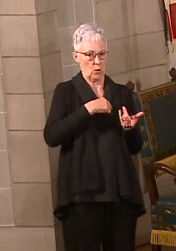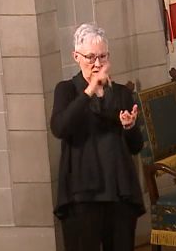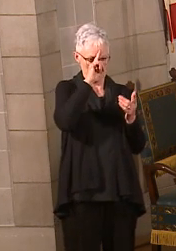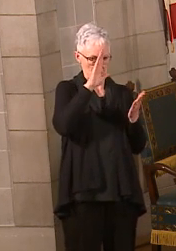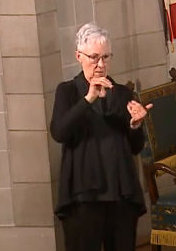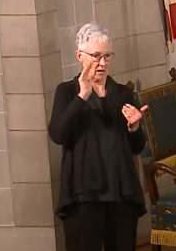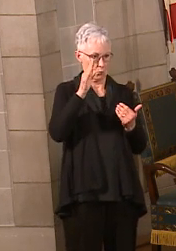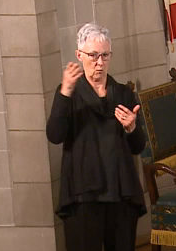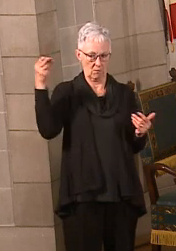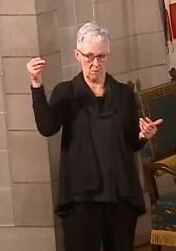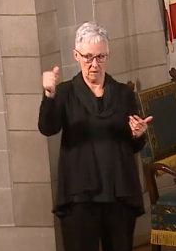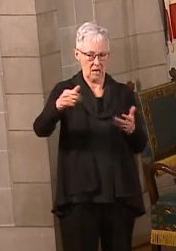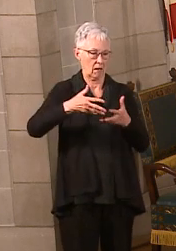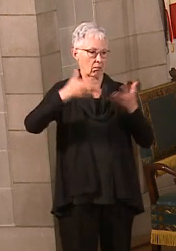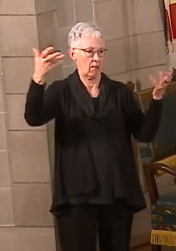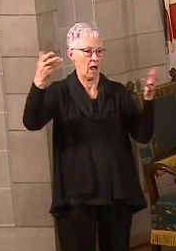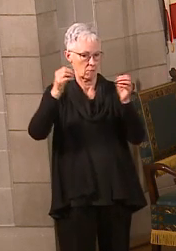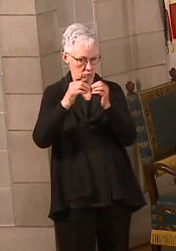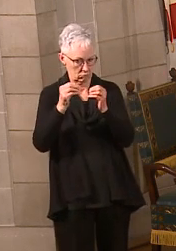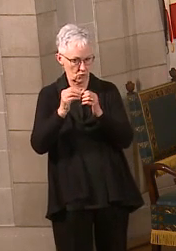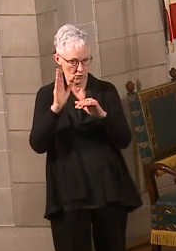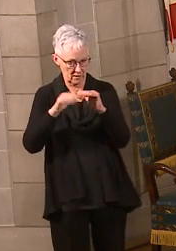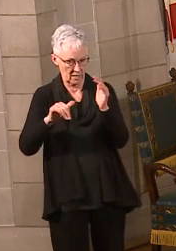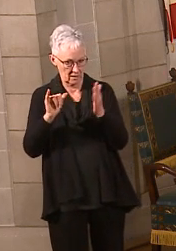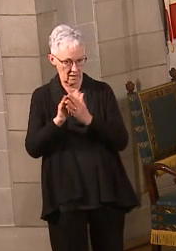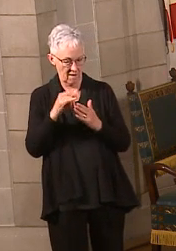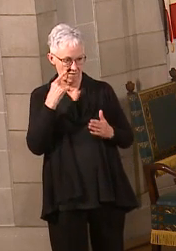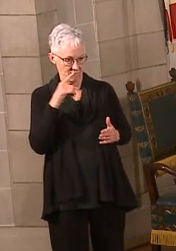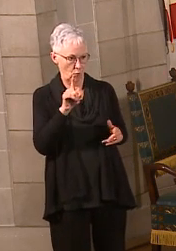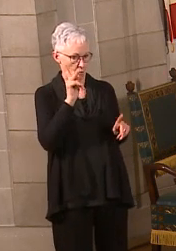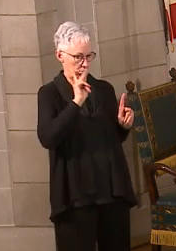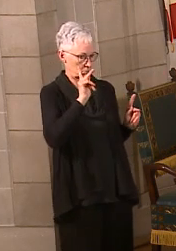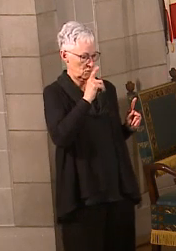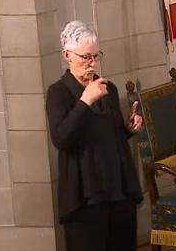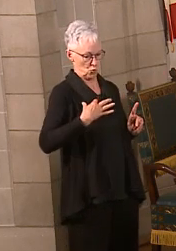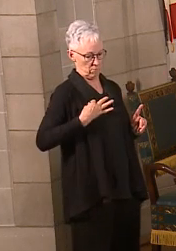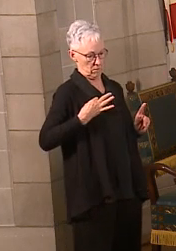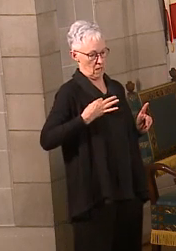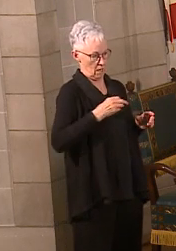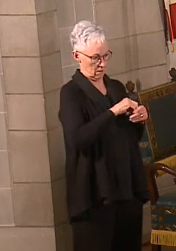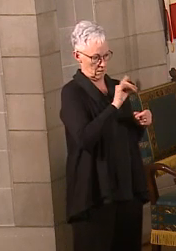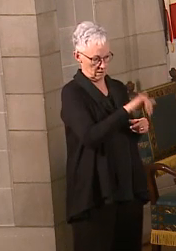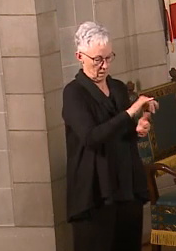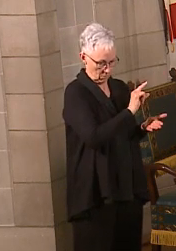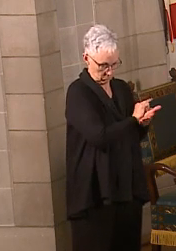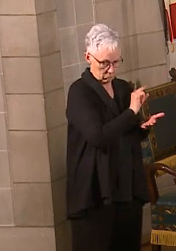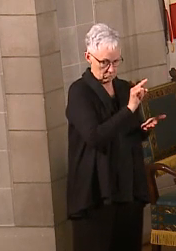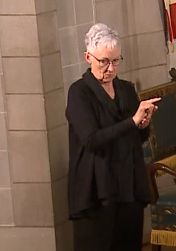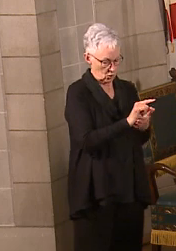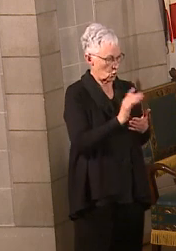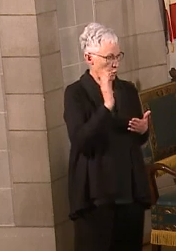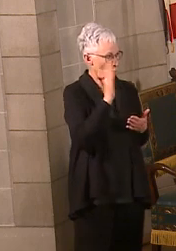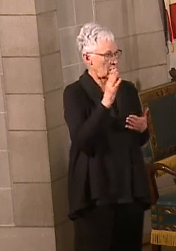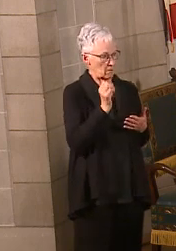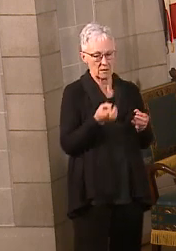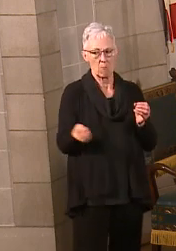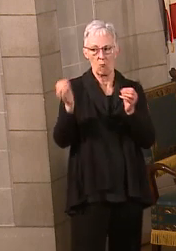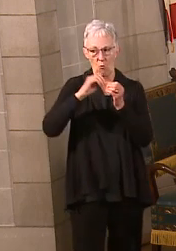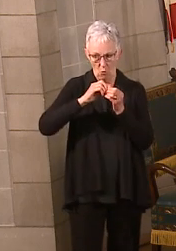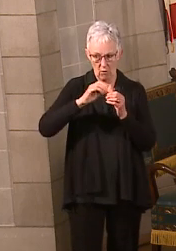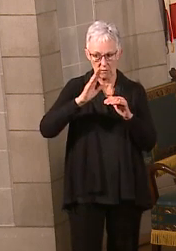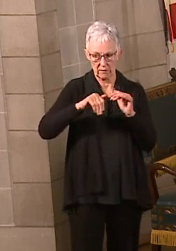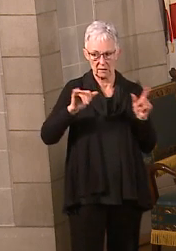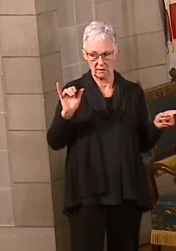some calculations on all of that in terms of the number of claims, but it will be substantially higher than that when we